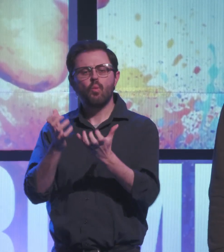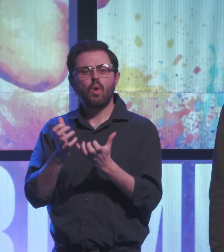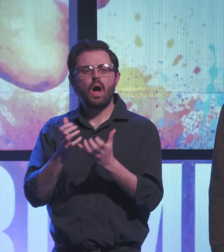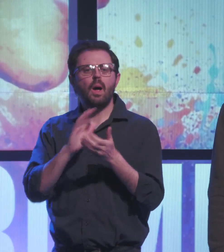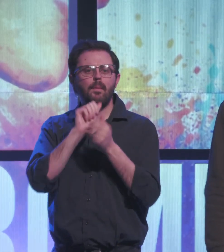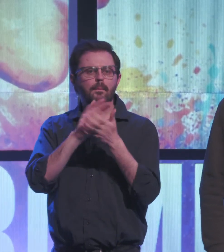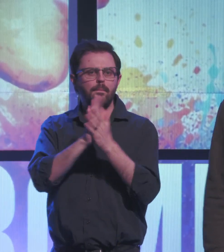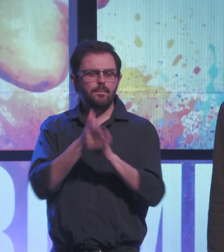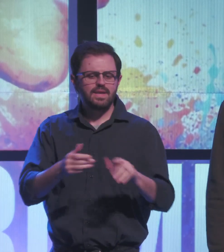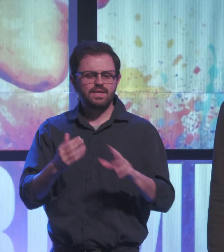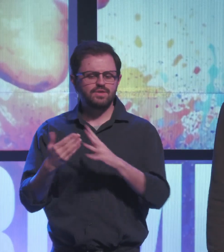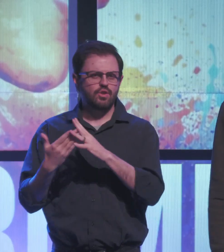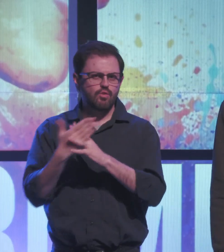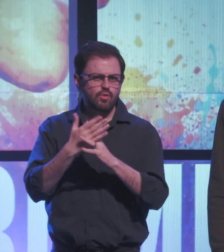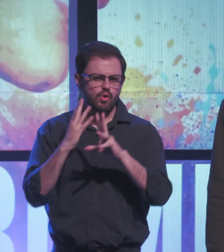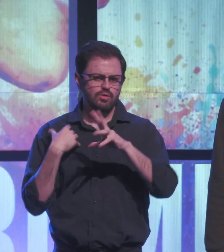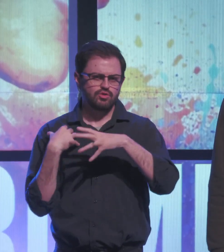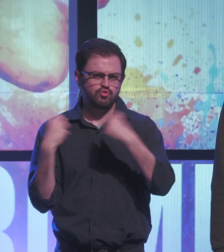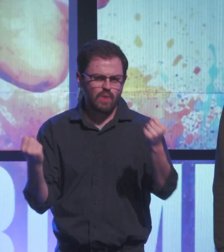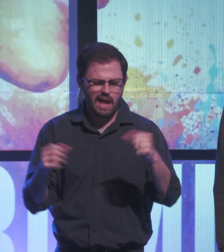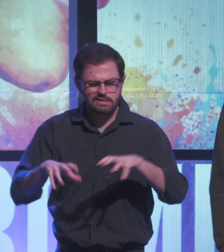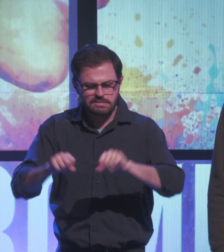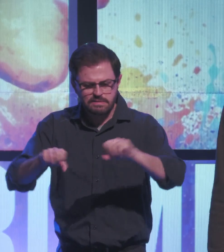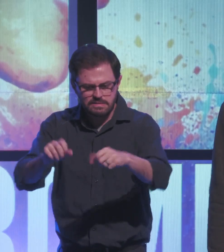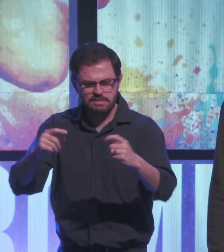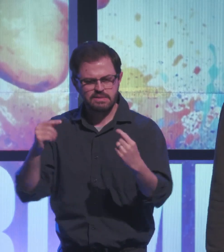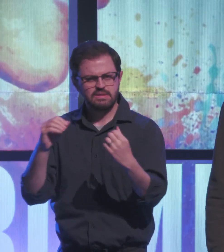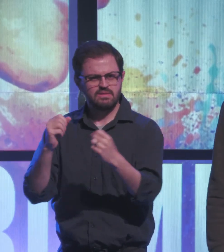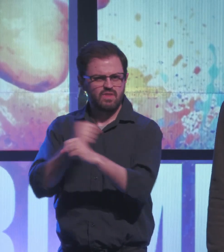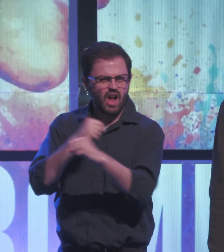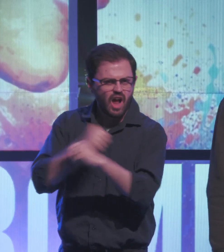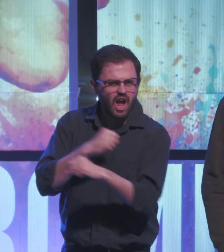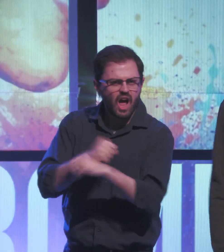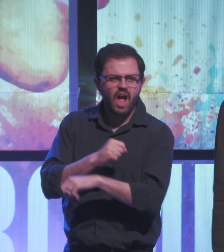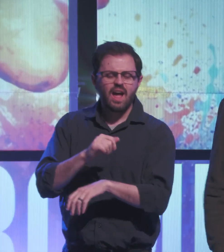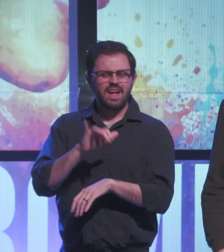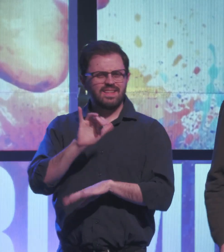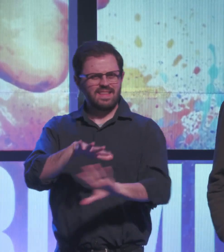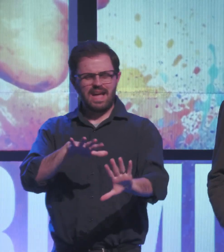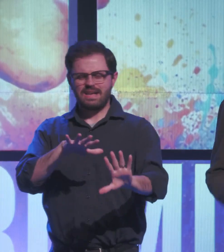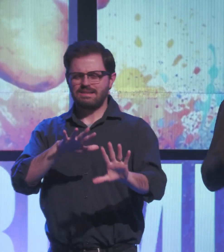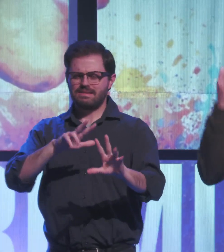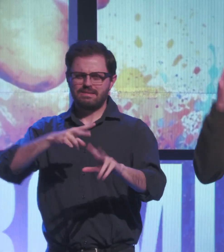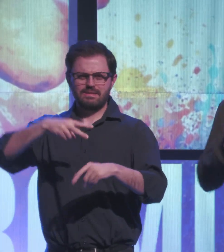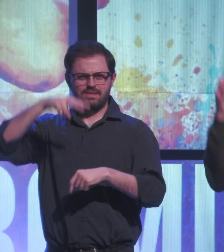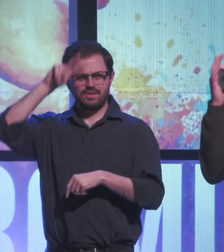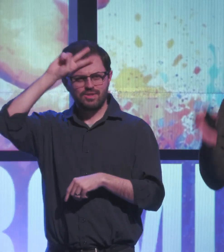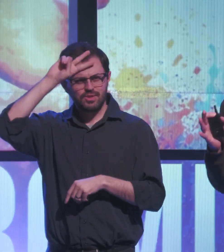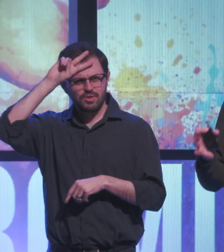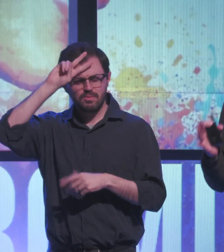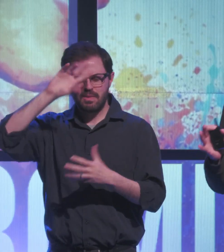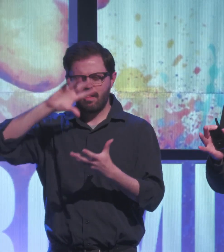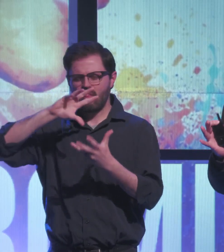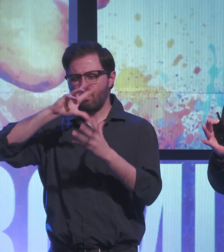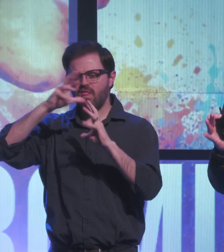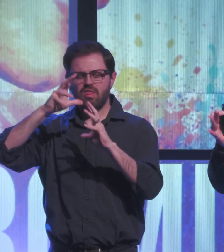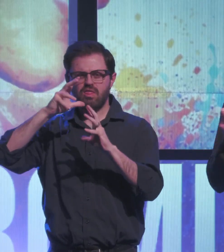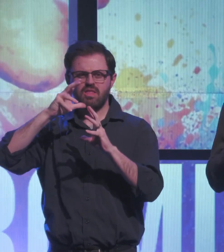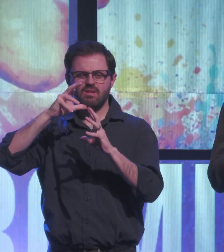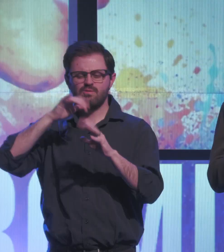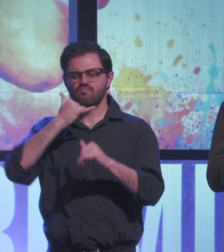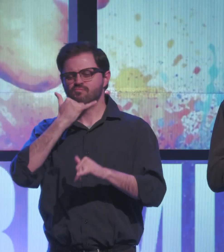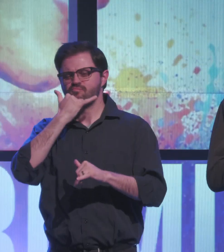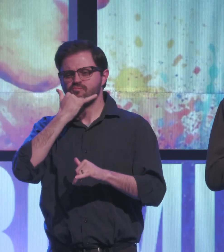is the most asinine, twisted, uninformed approach to Jesus.